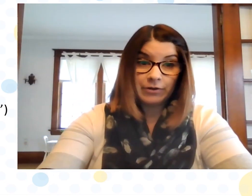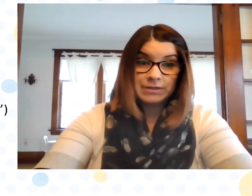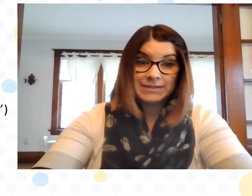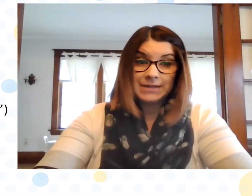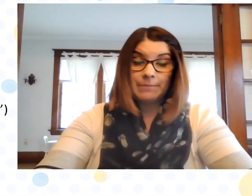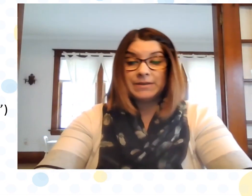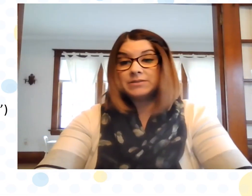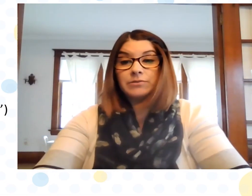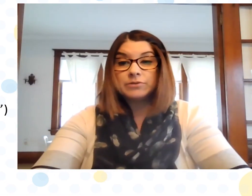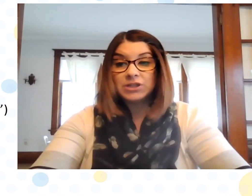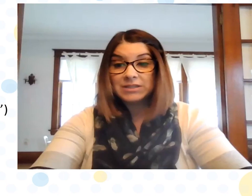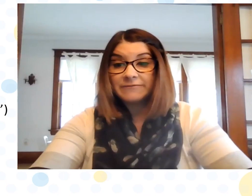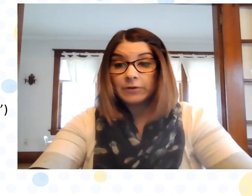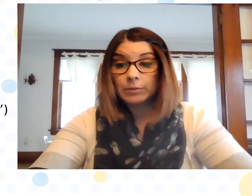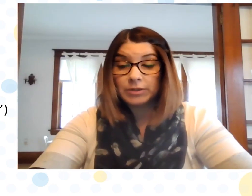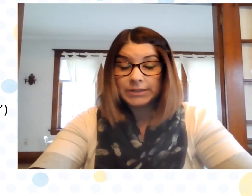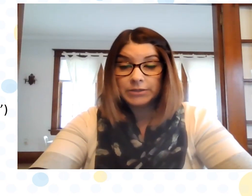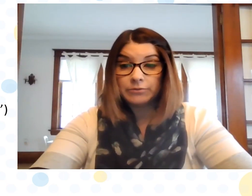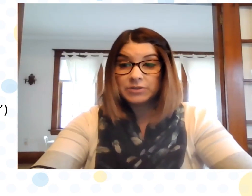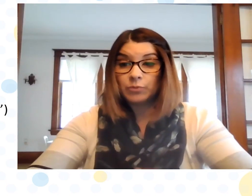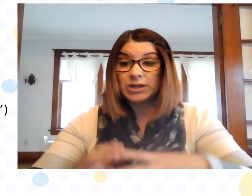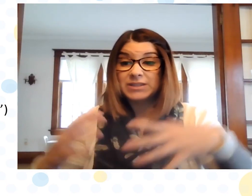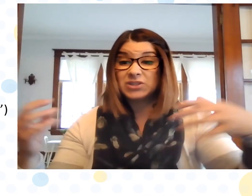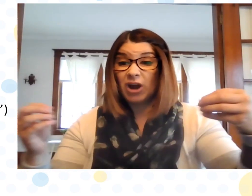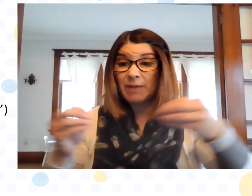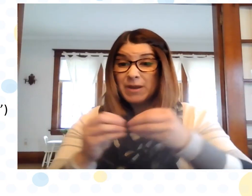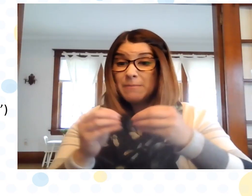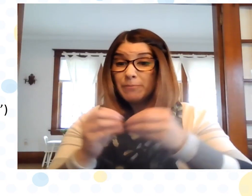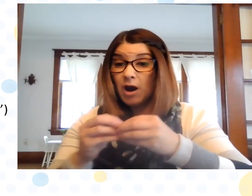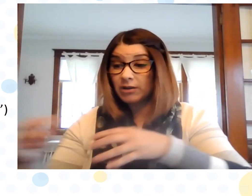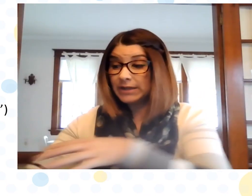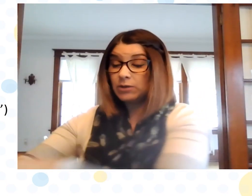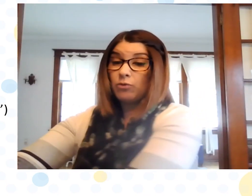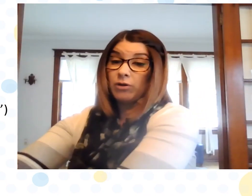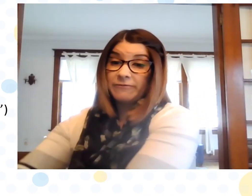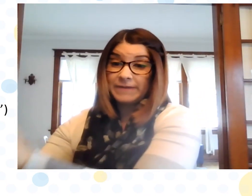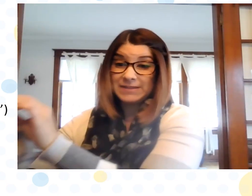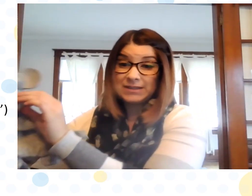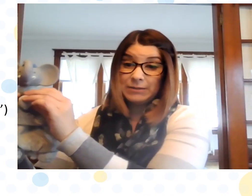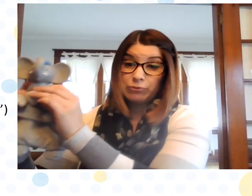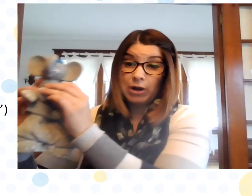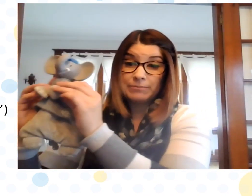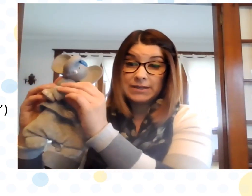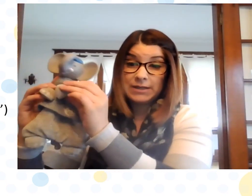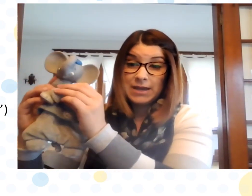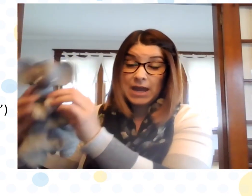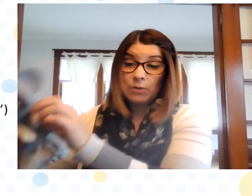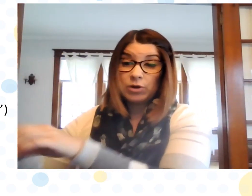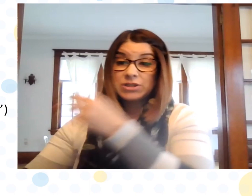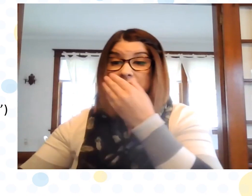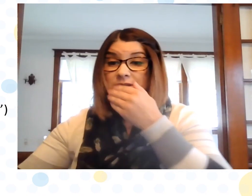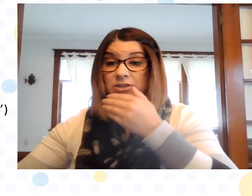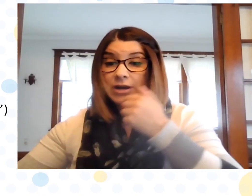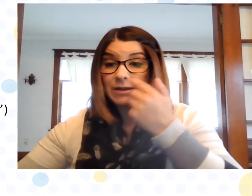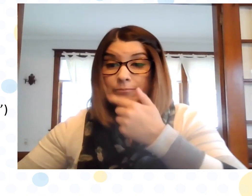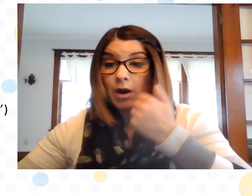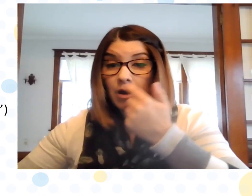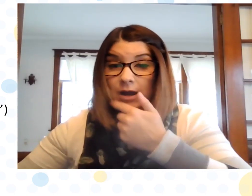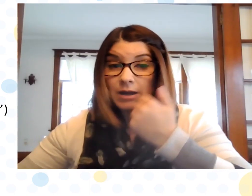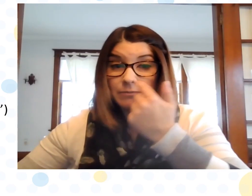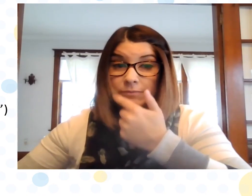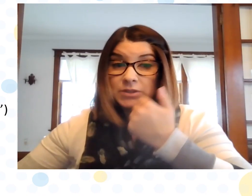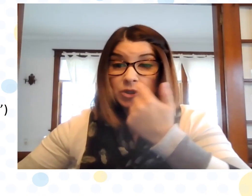That third step is to just verbally cue. So we're going to stop modeling or physically prompting, and we're just going